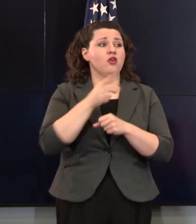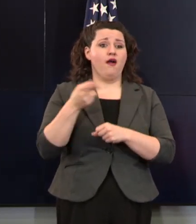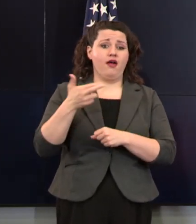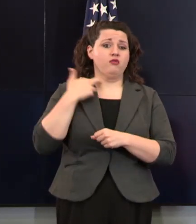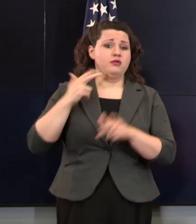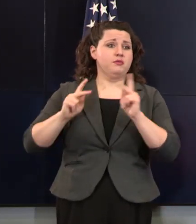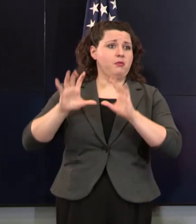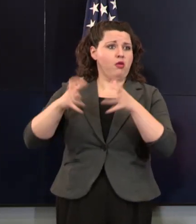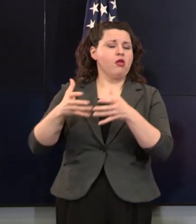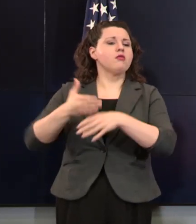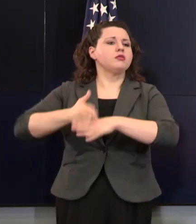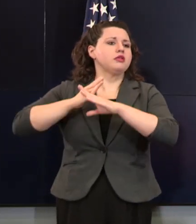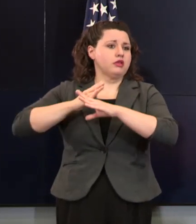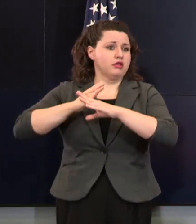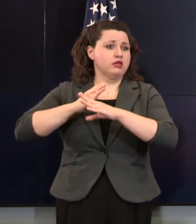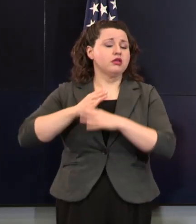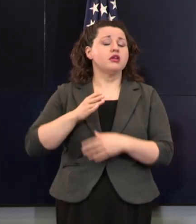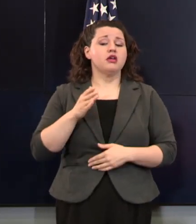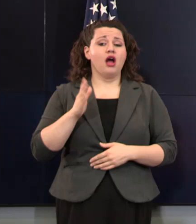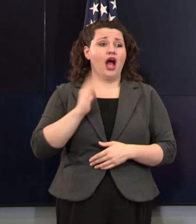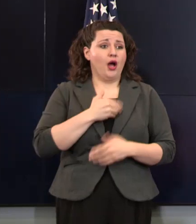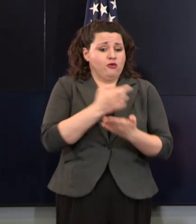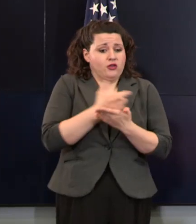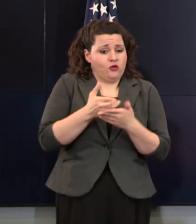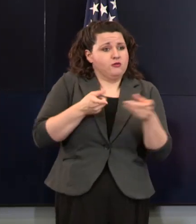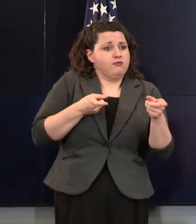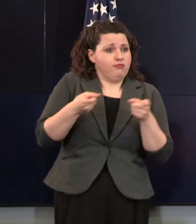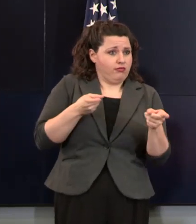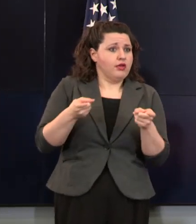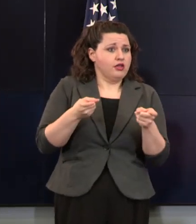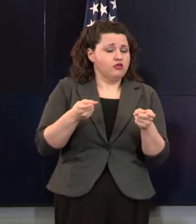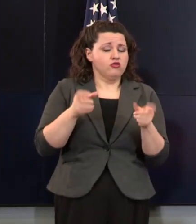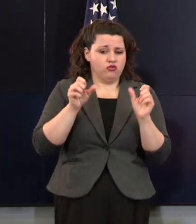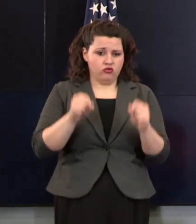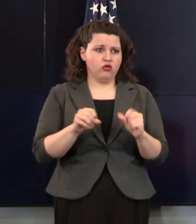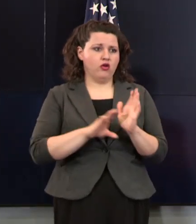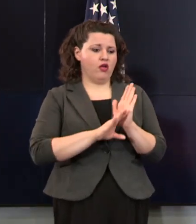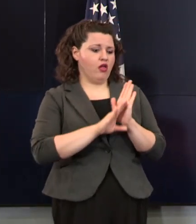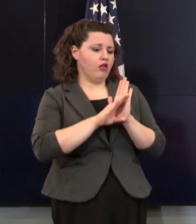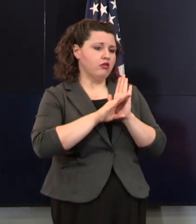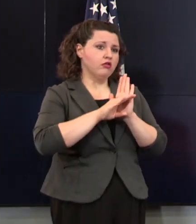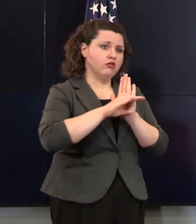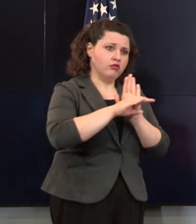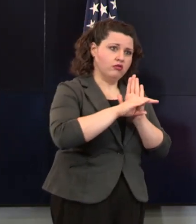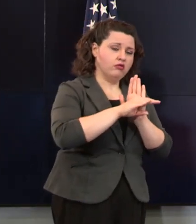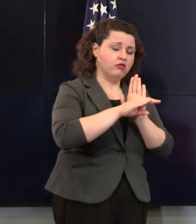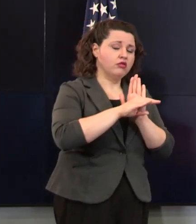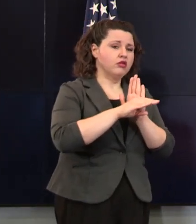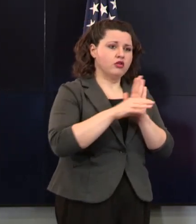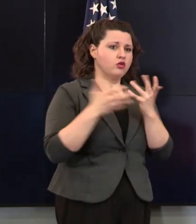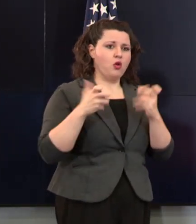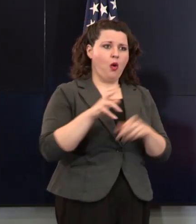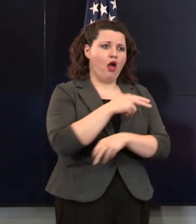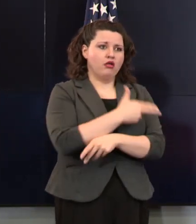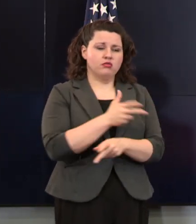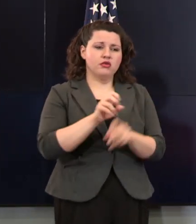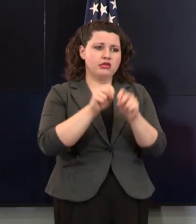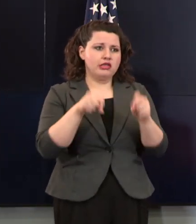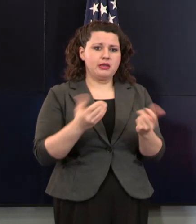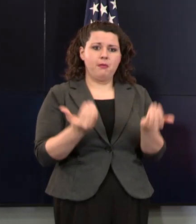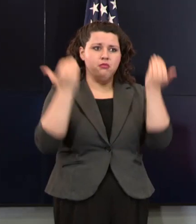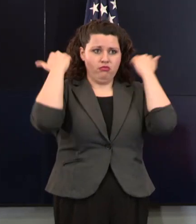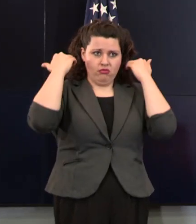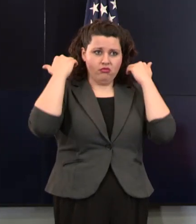Iowans, that we were managing our resources so that we could start to flatten the curve and not overwhelm our hospital system.